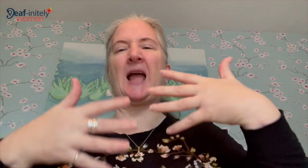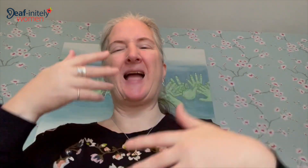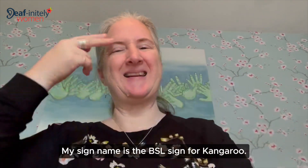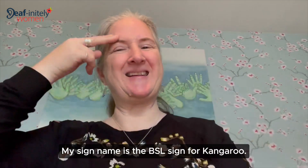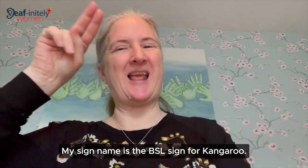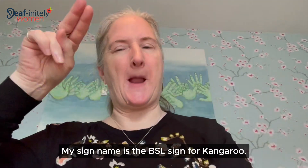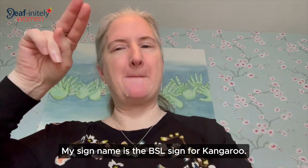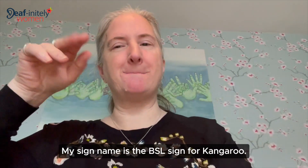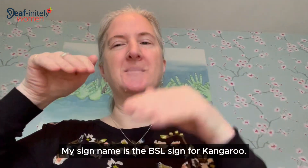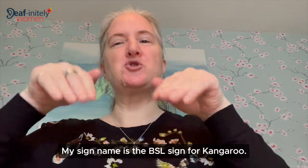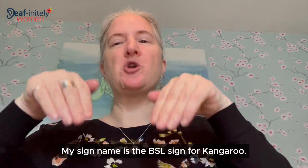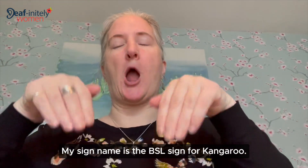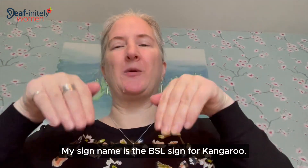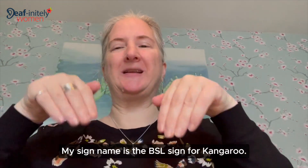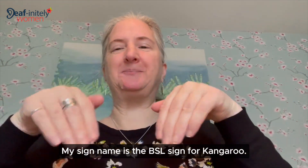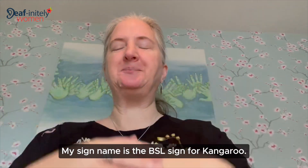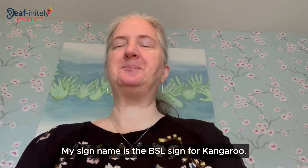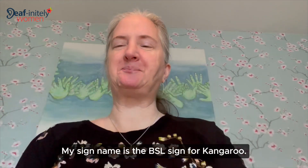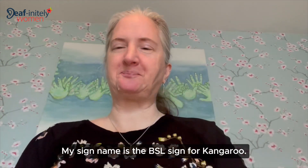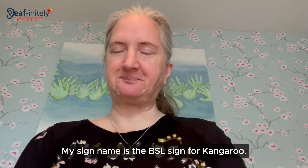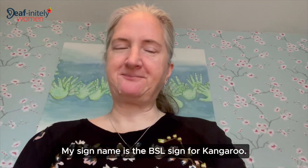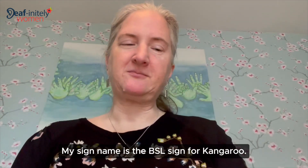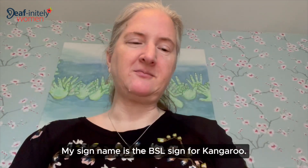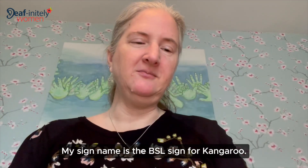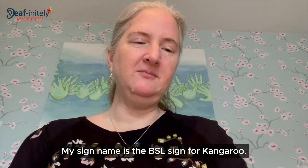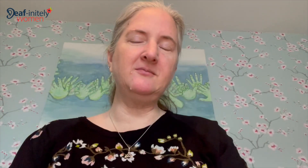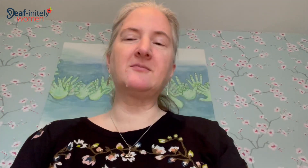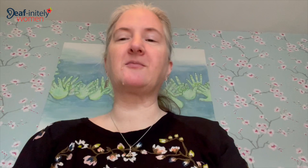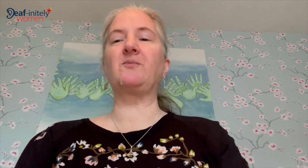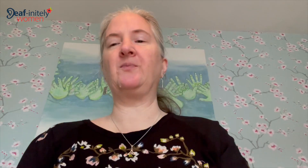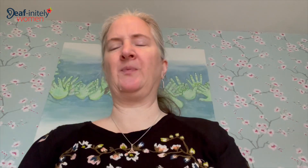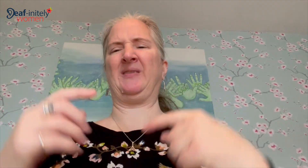My sign name is the BSL sign for kangaroo.